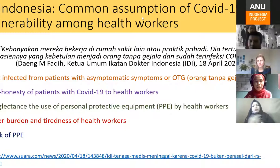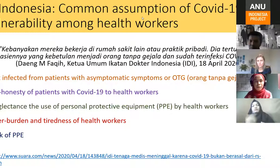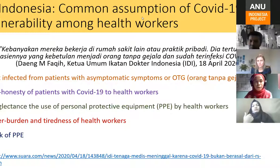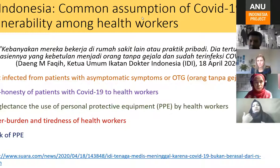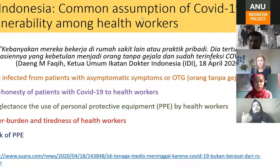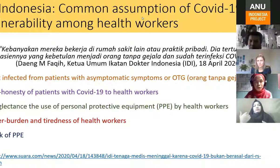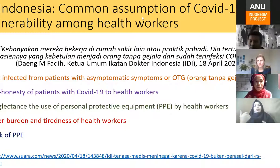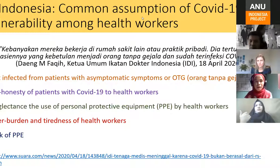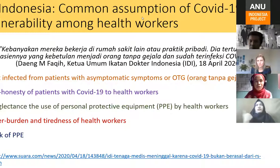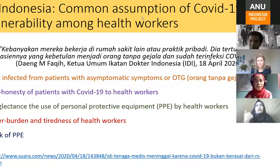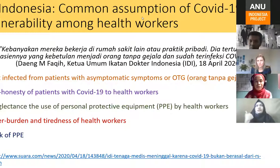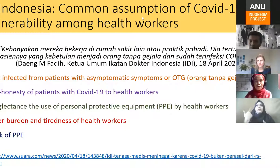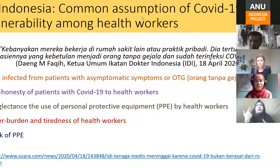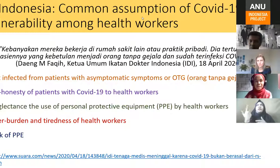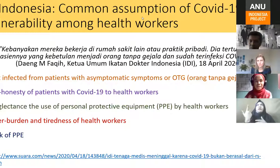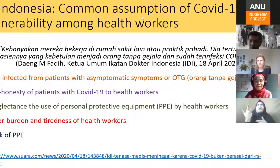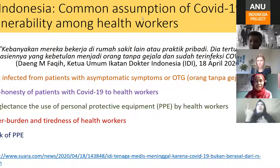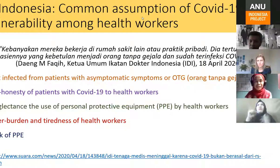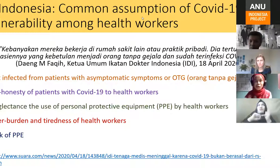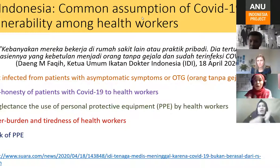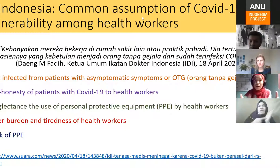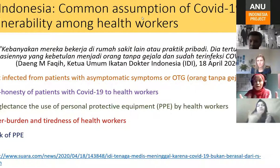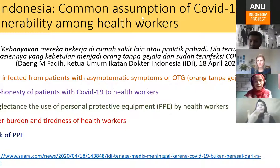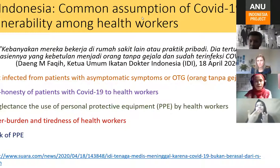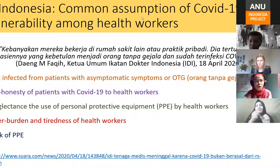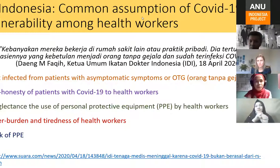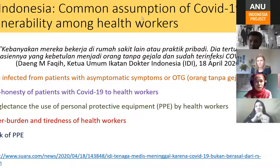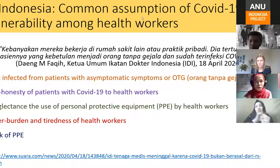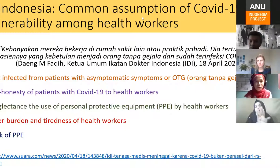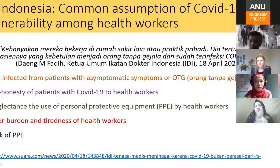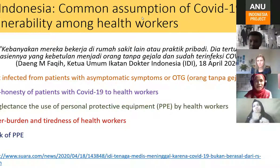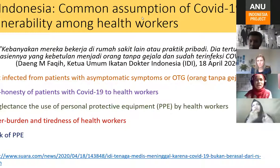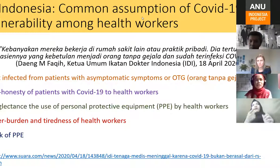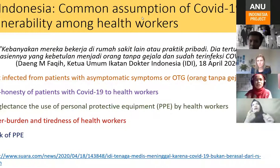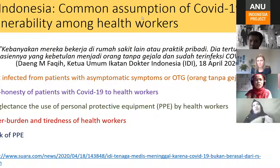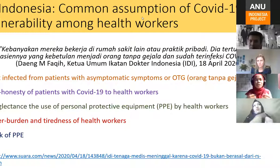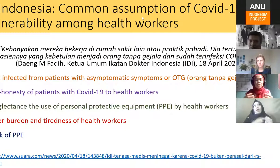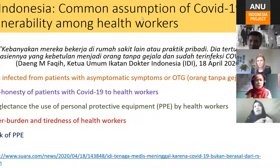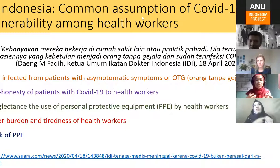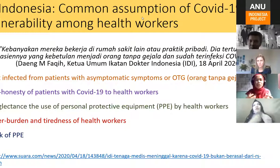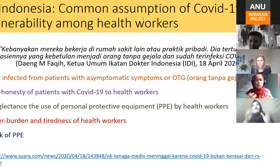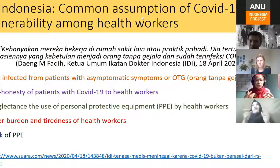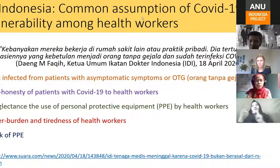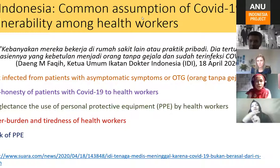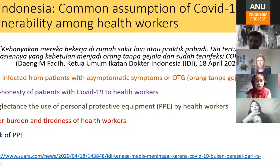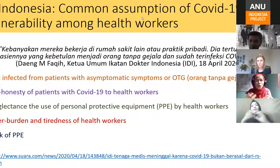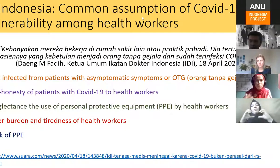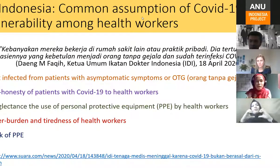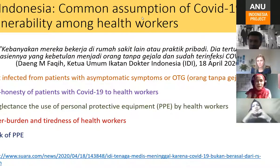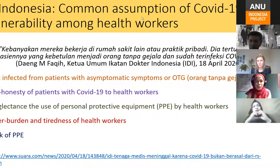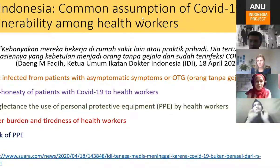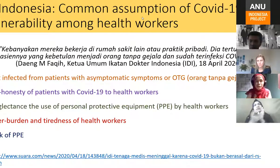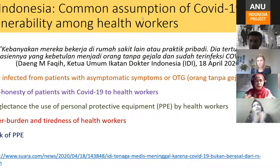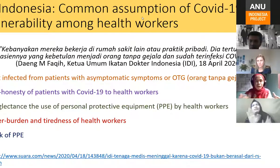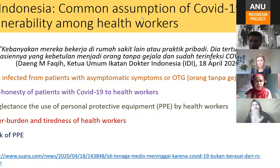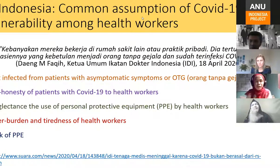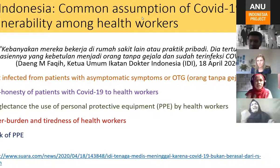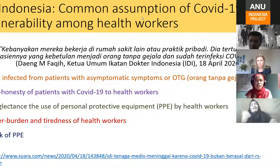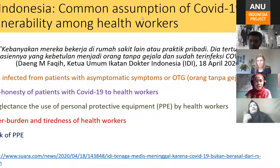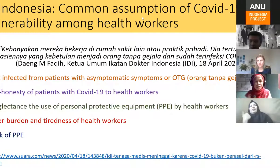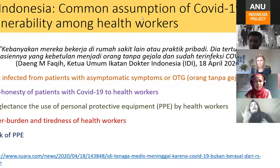early of February, our government still said that we are free of the corona. So there is no good communication for